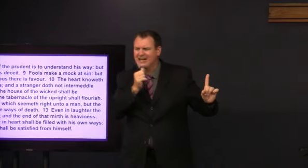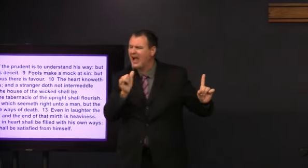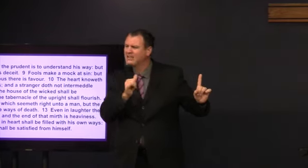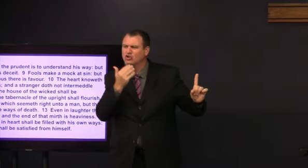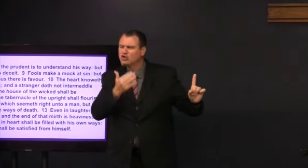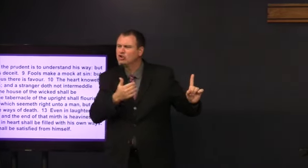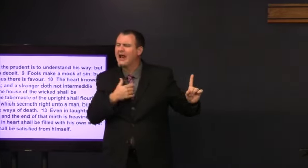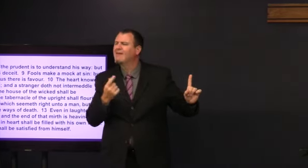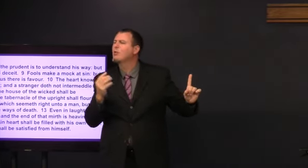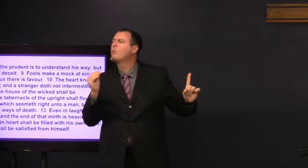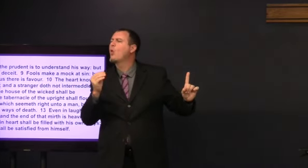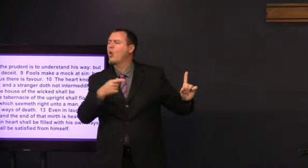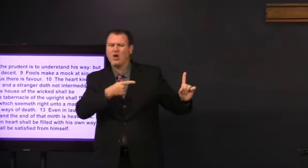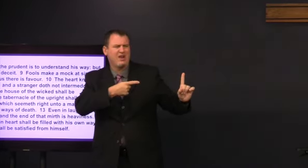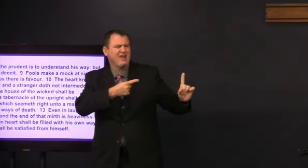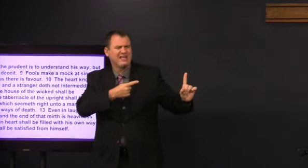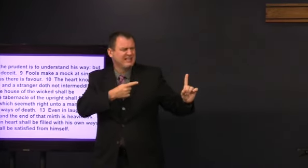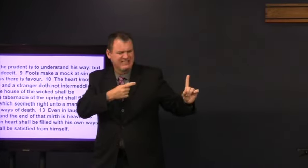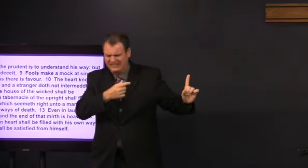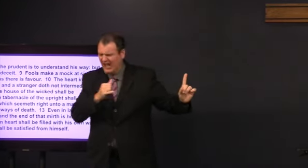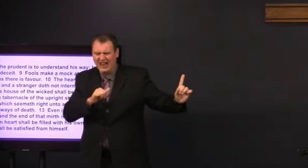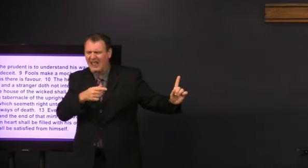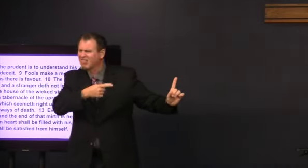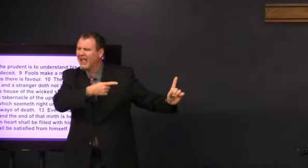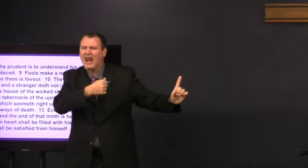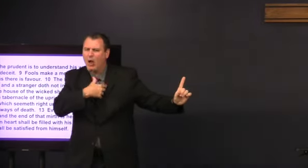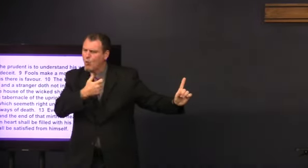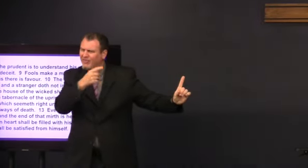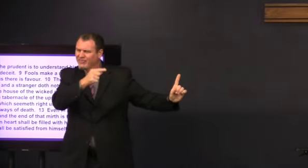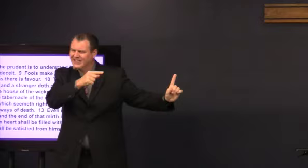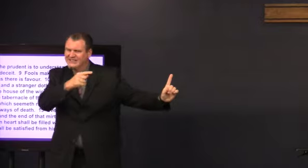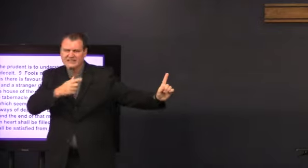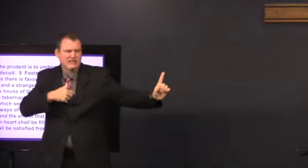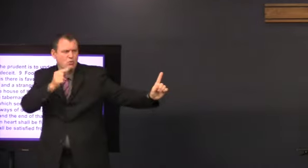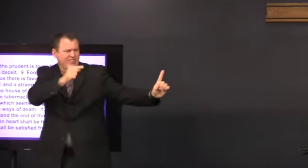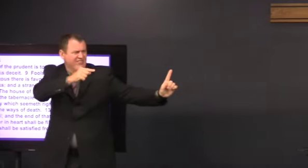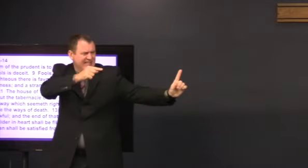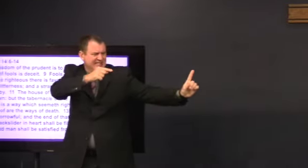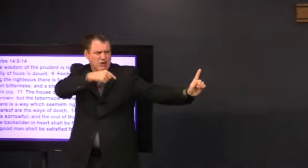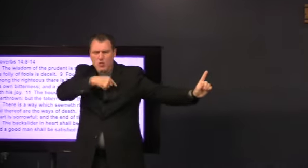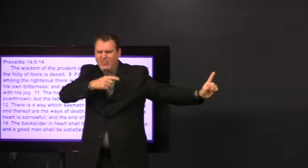More.